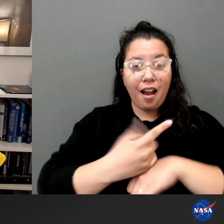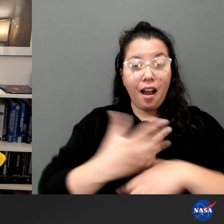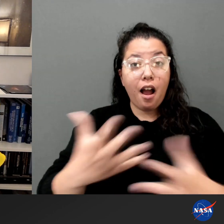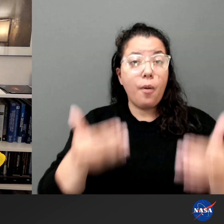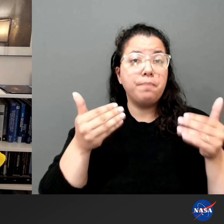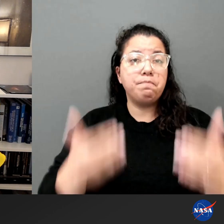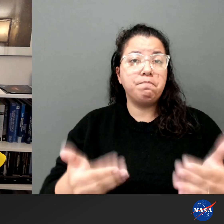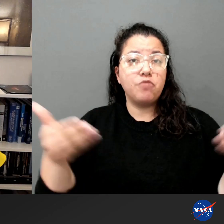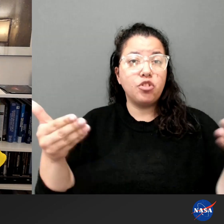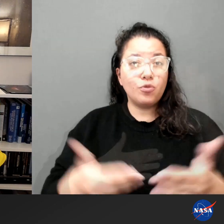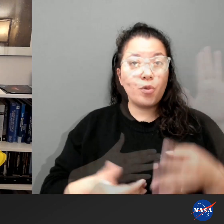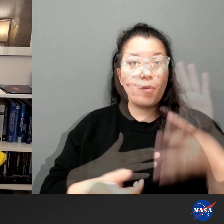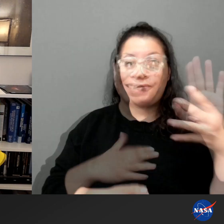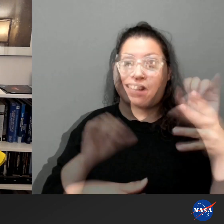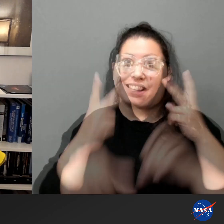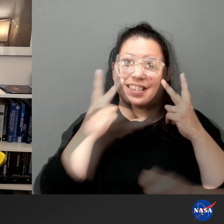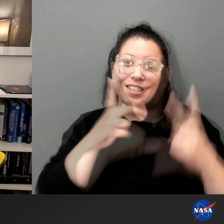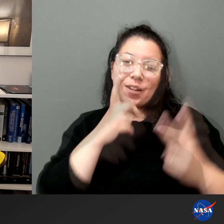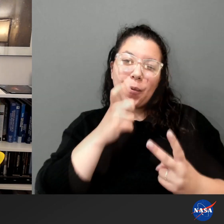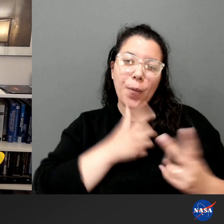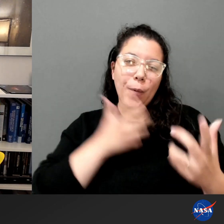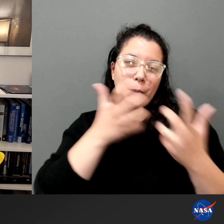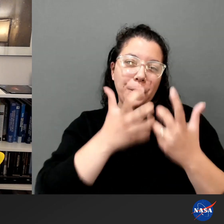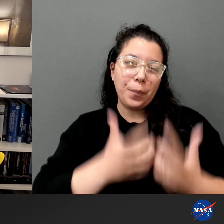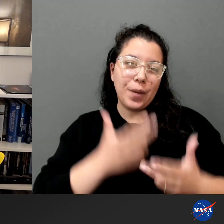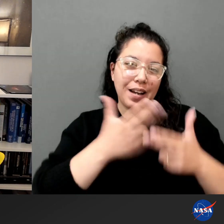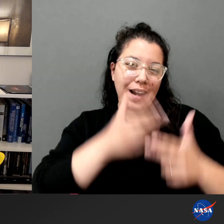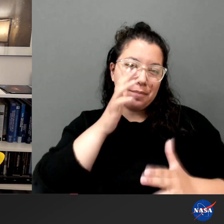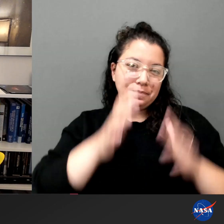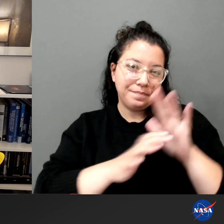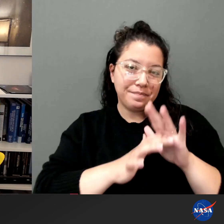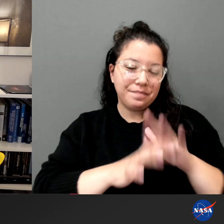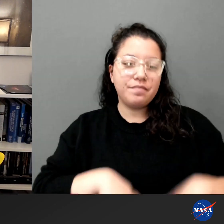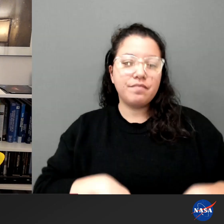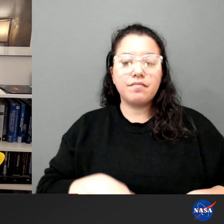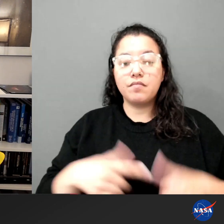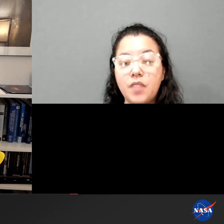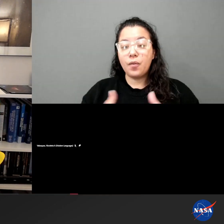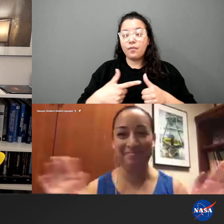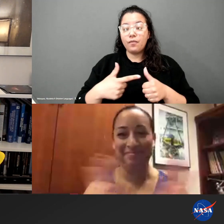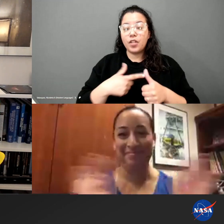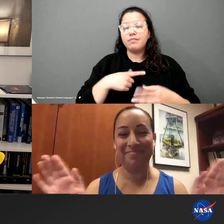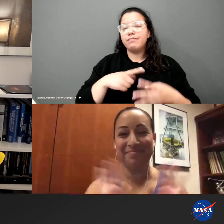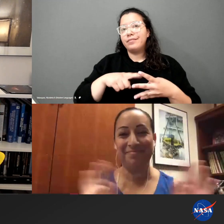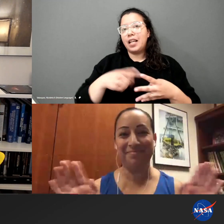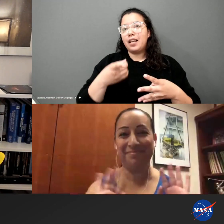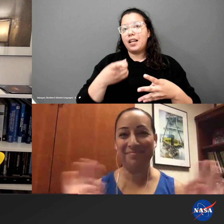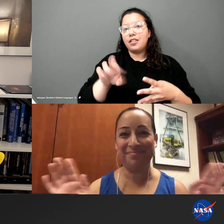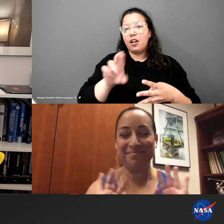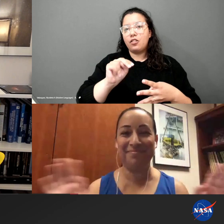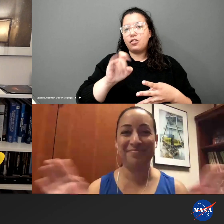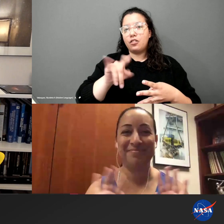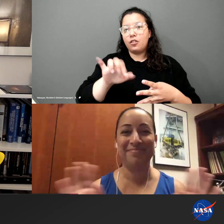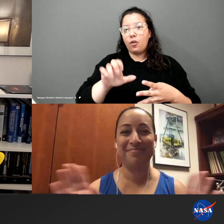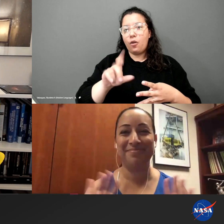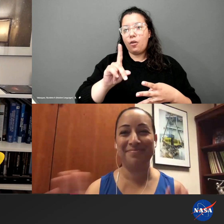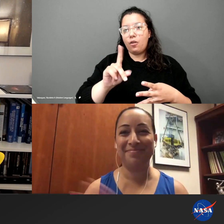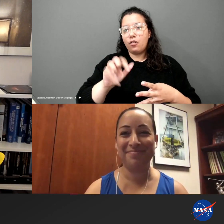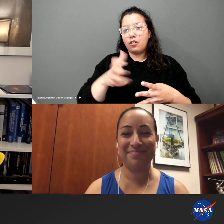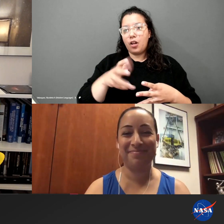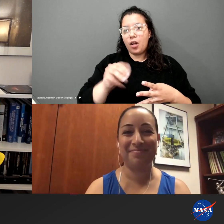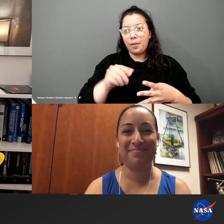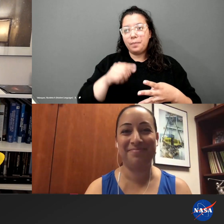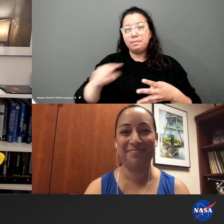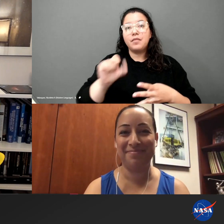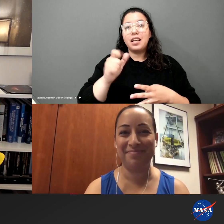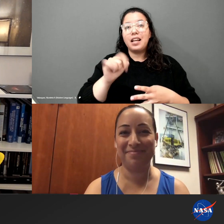four scientists. First we have Dr. Nicole Colon. She's an astrophysicist at NASA's